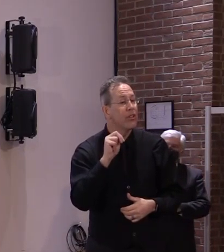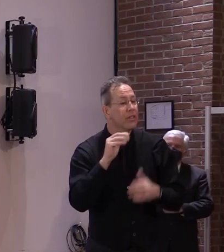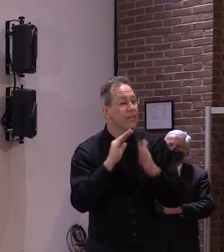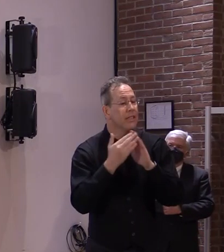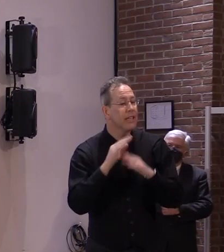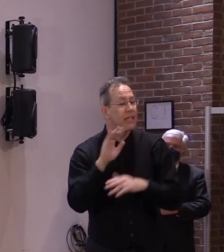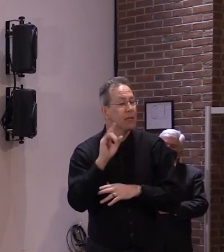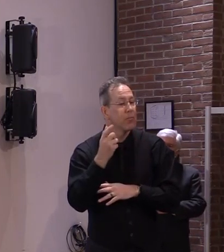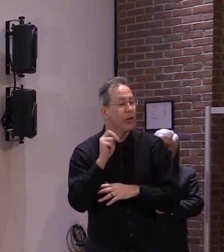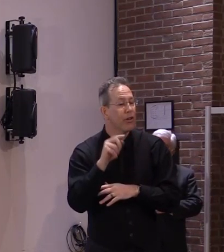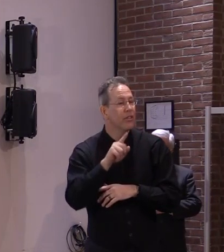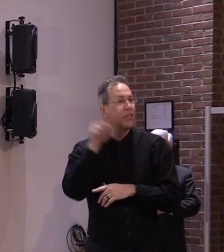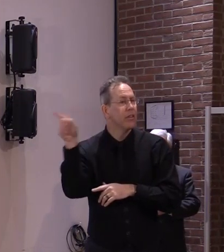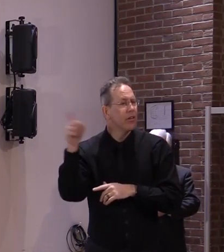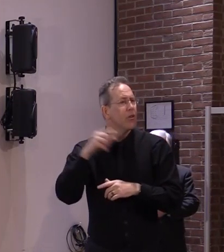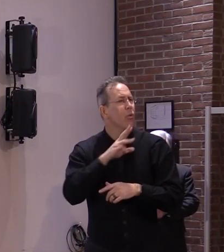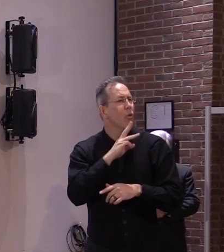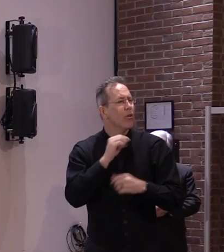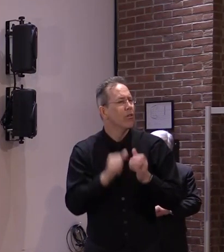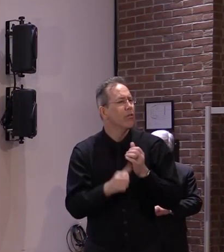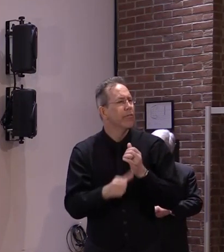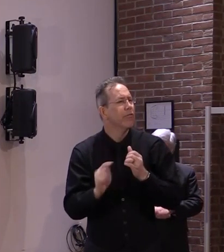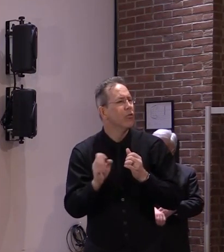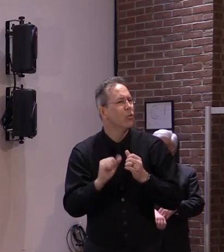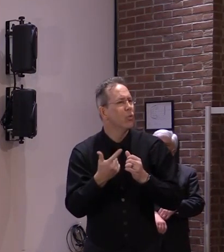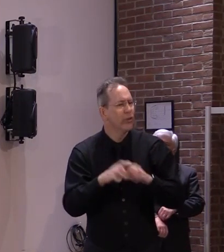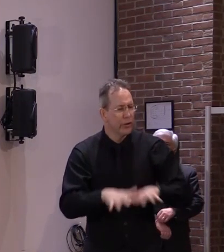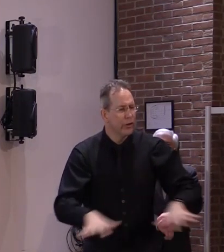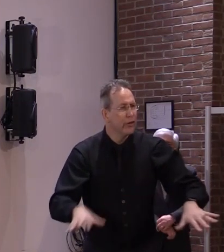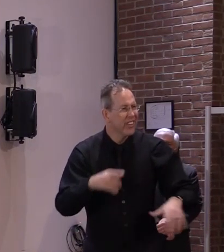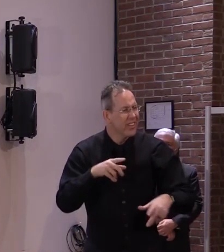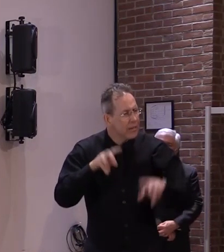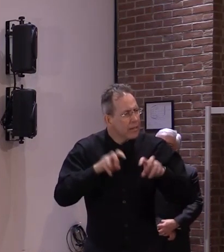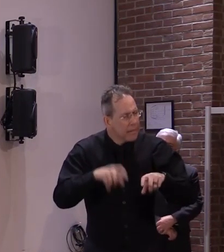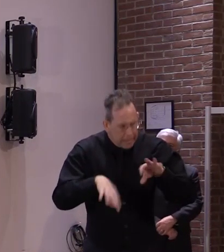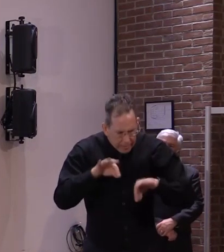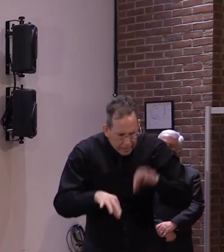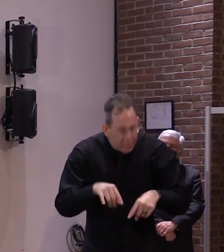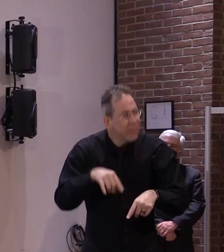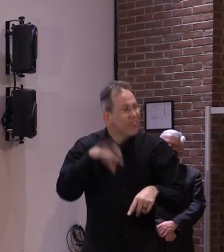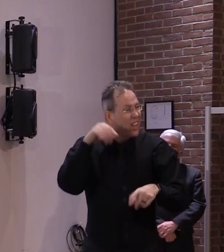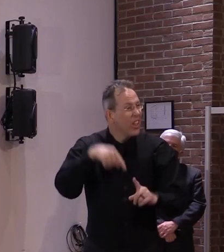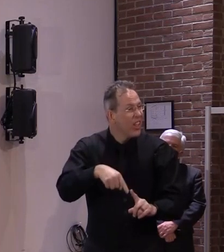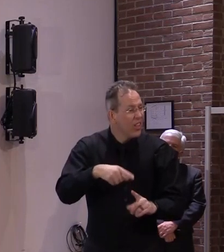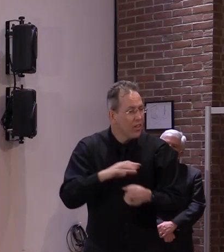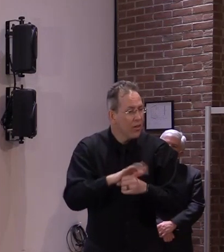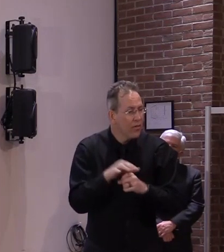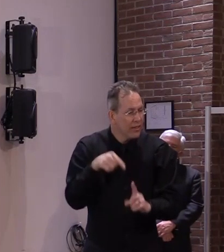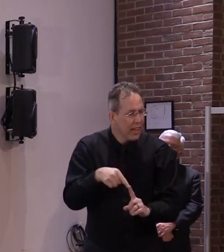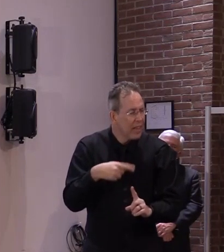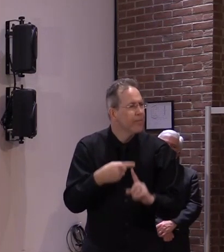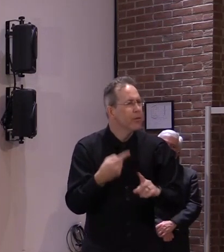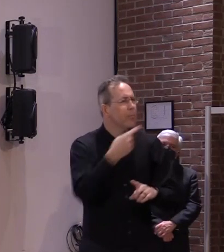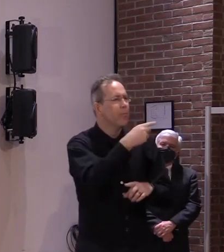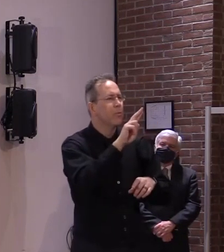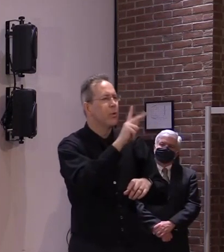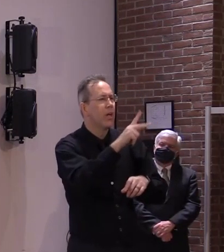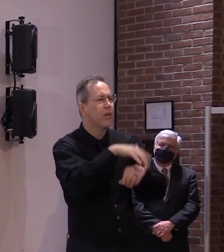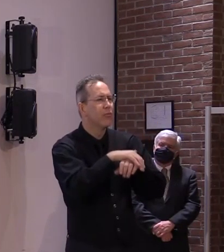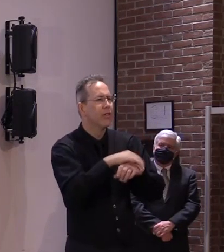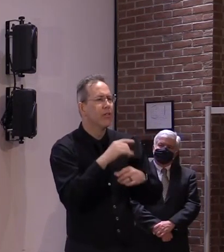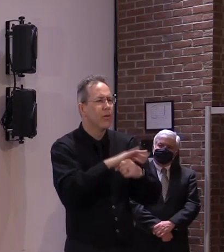among select samples from COVID-19 positive individuals. We will have new data, specifically more